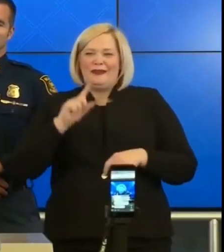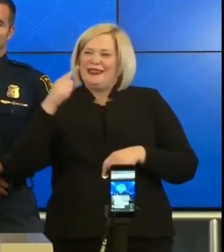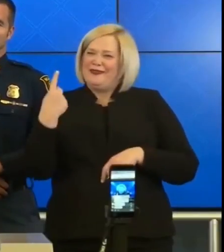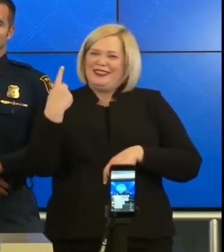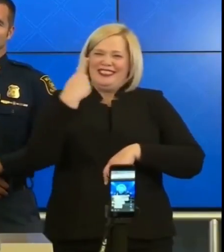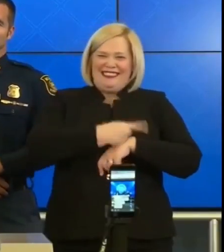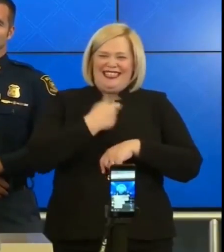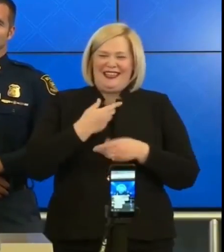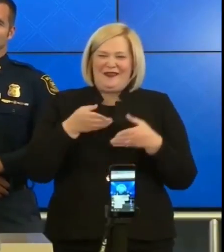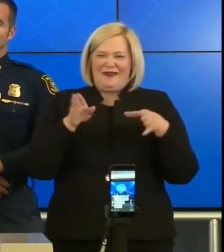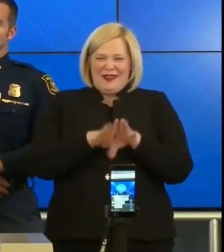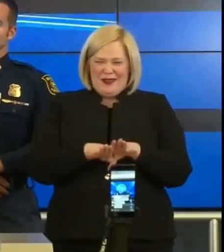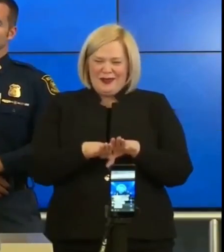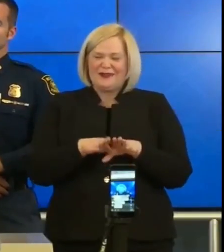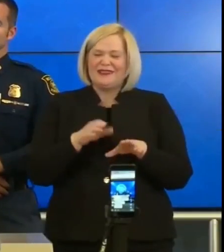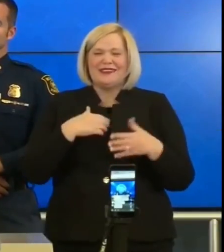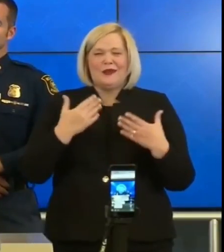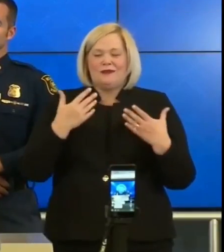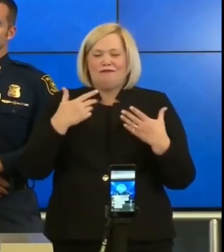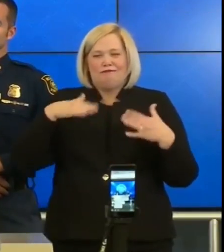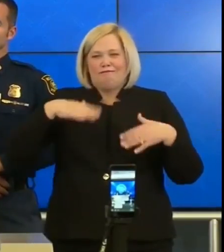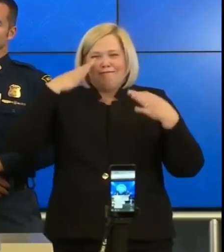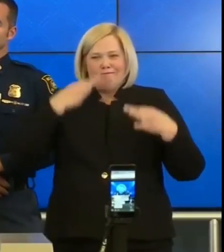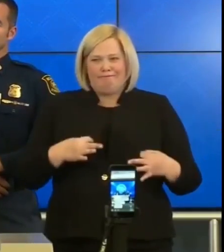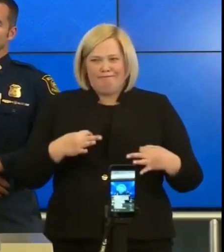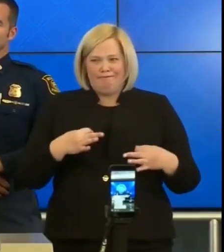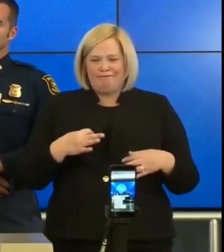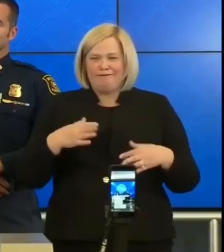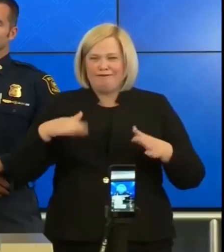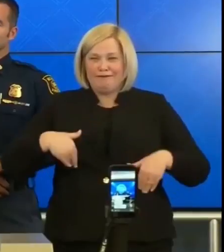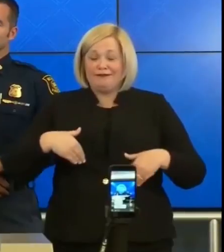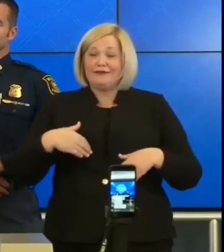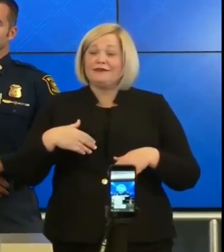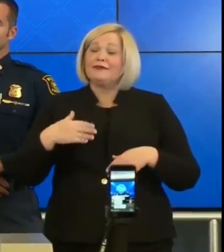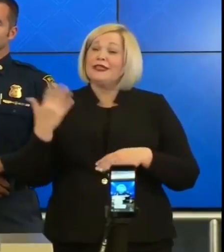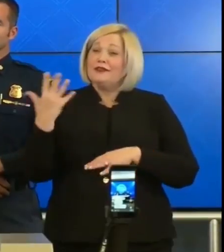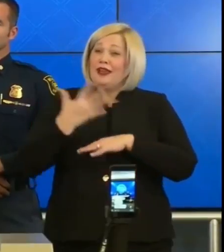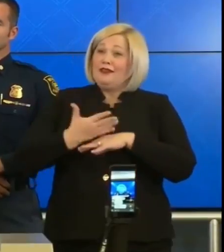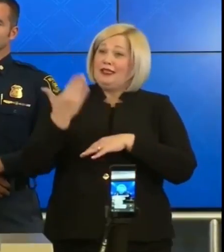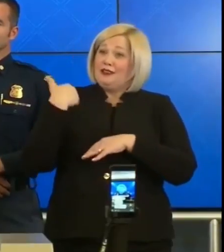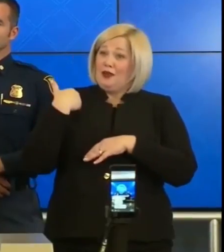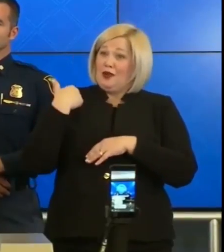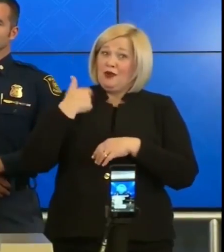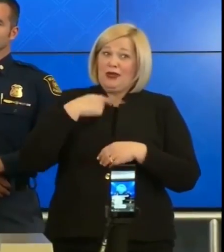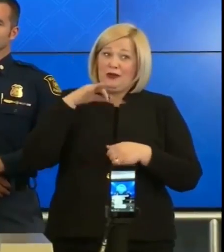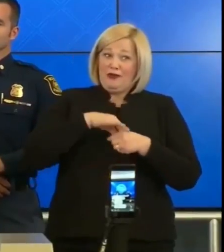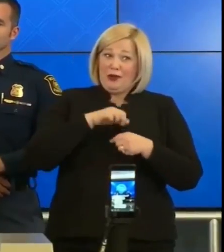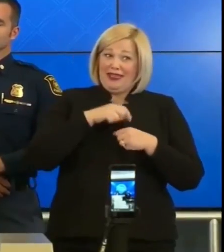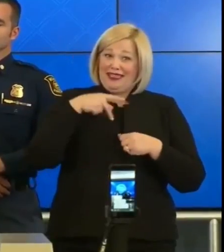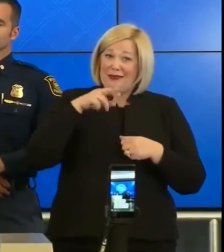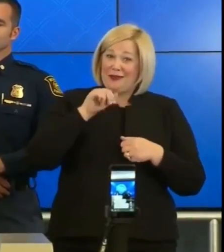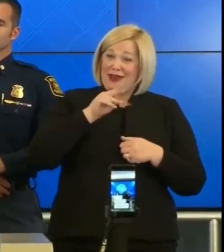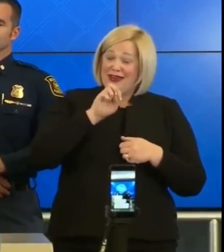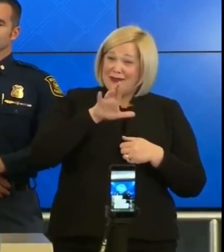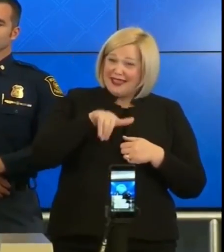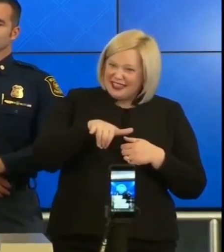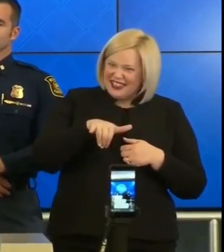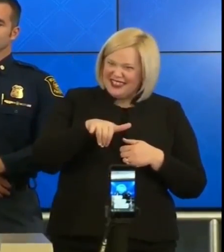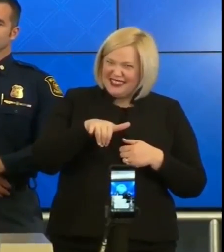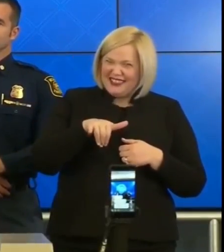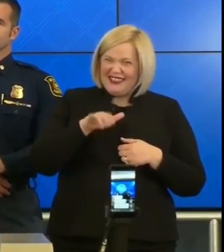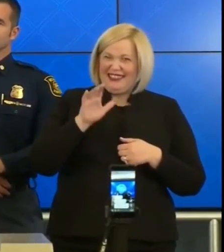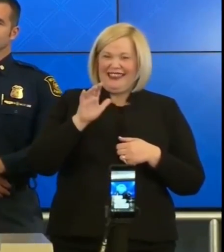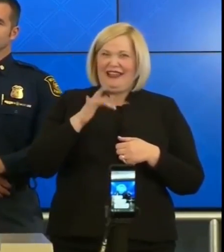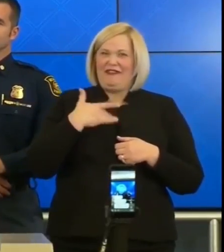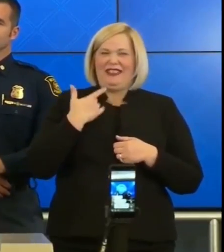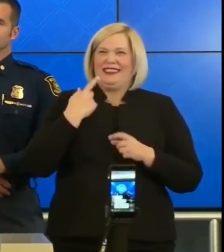so I think that it's too early to tell. 5 days ago, when we were voting in a primary, you know, it seems like about